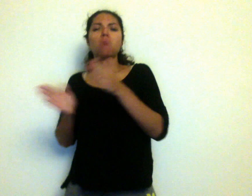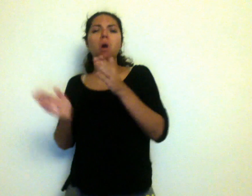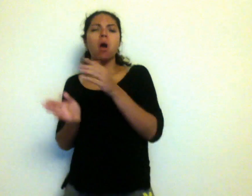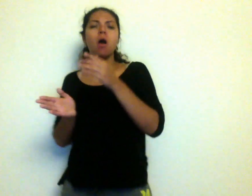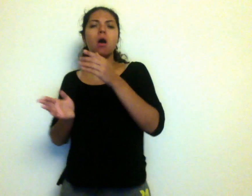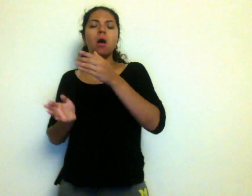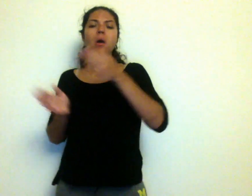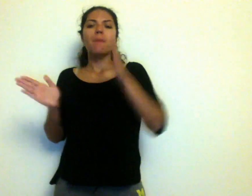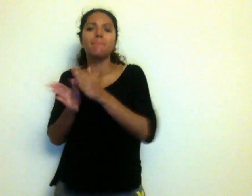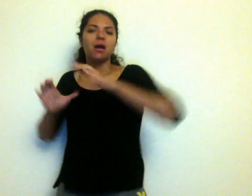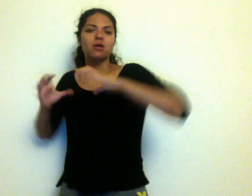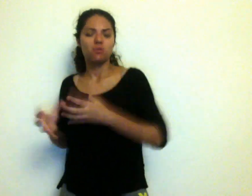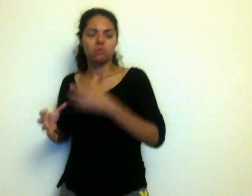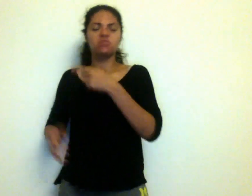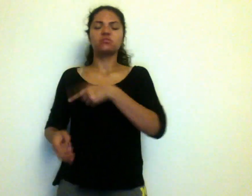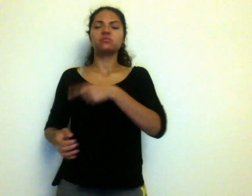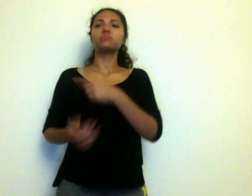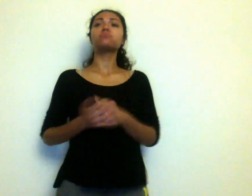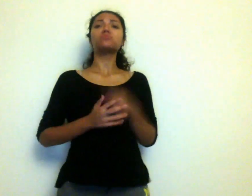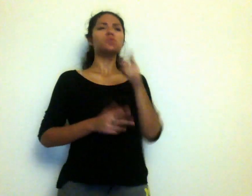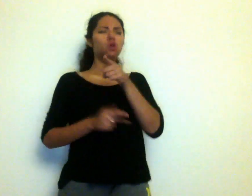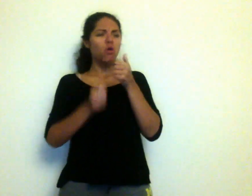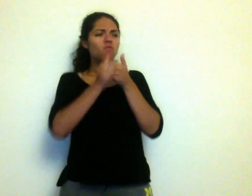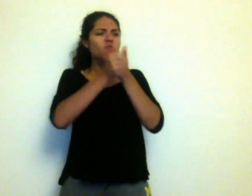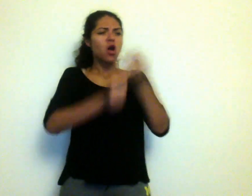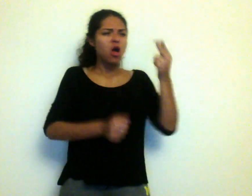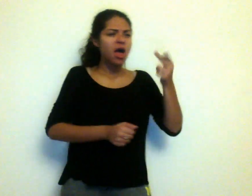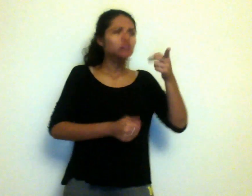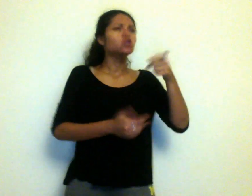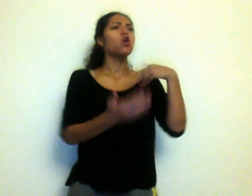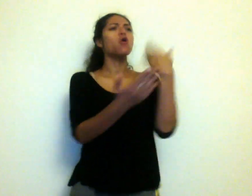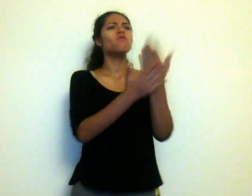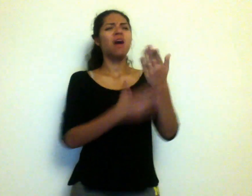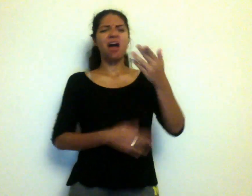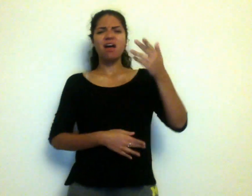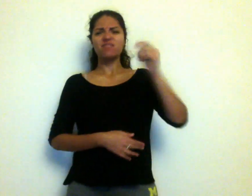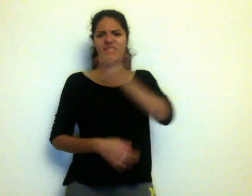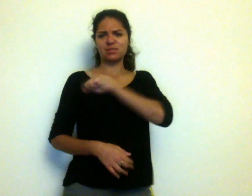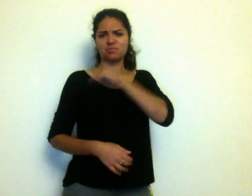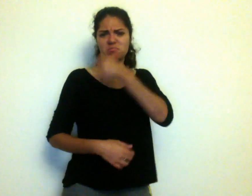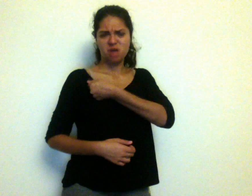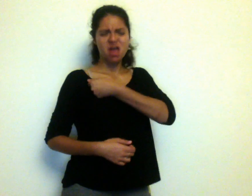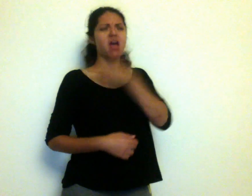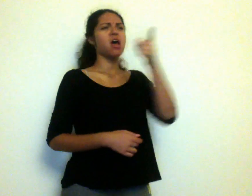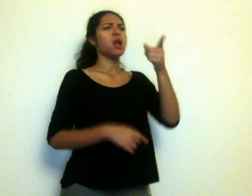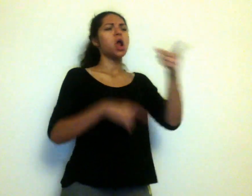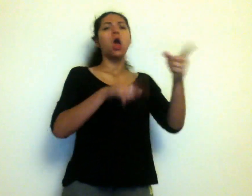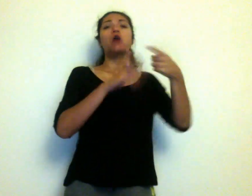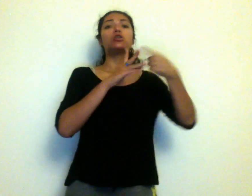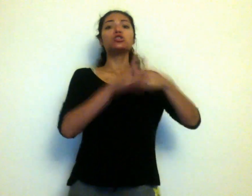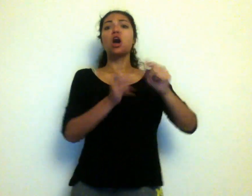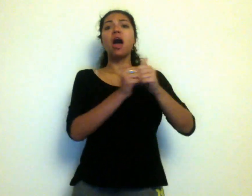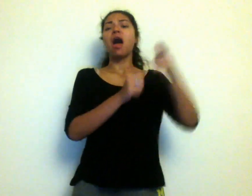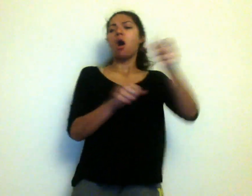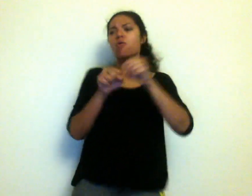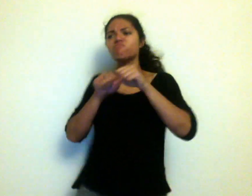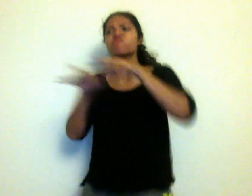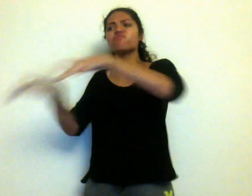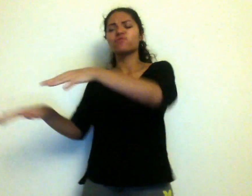with Spain. Spain's prosperity began with the invasion of Mexico. Christianity wins its prosperity by